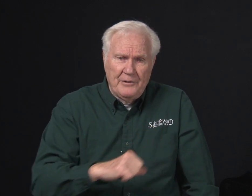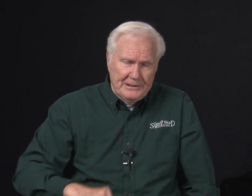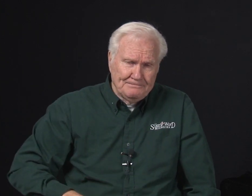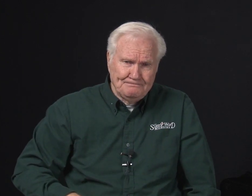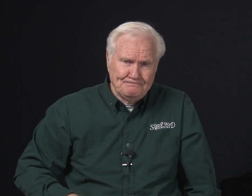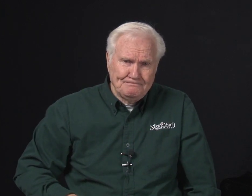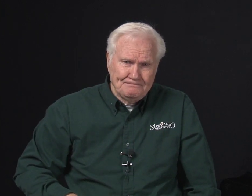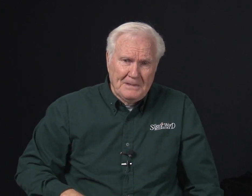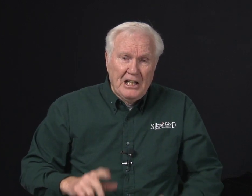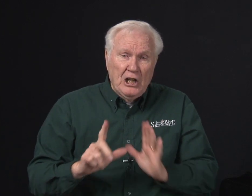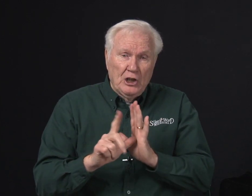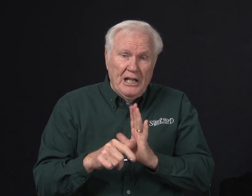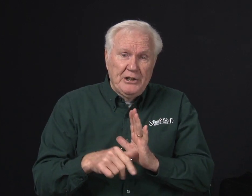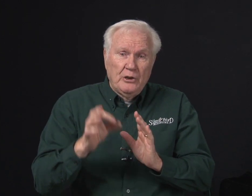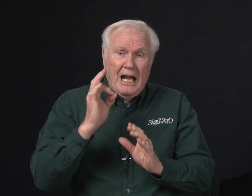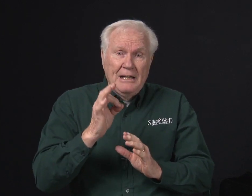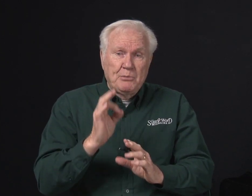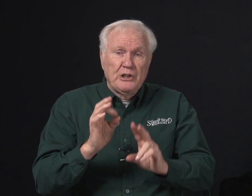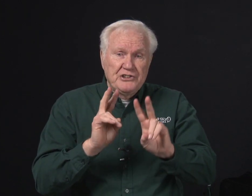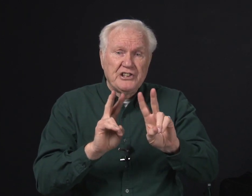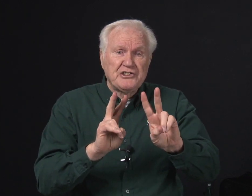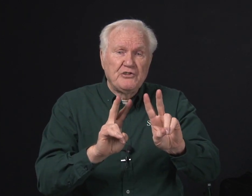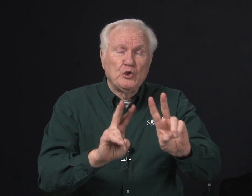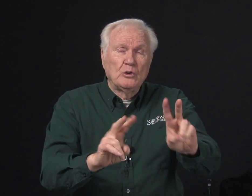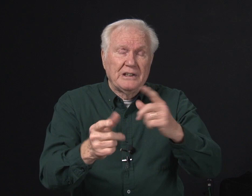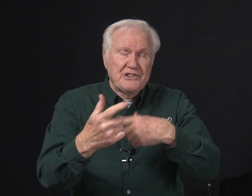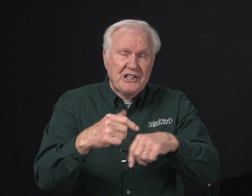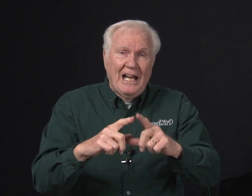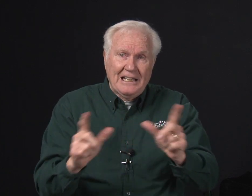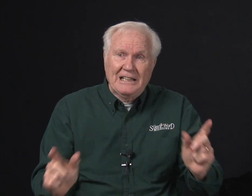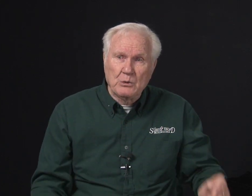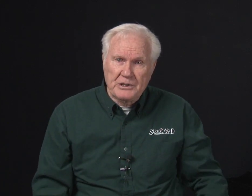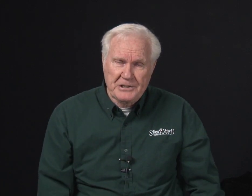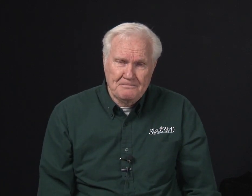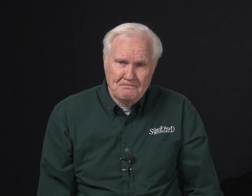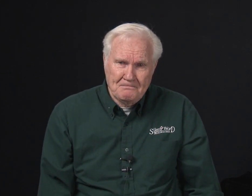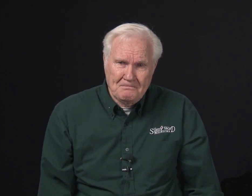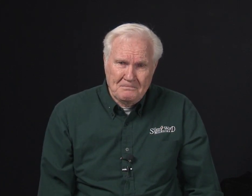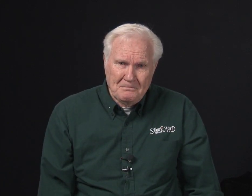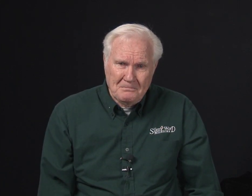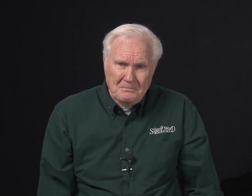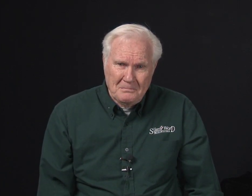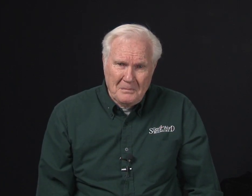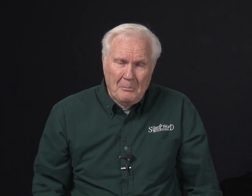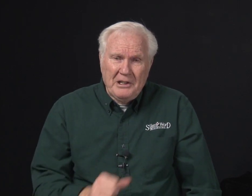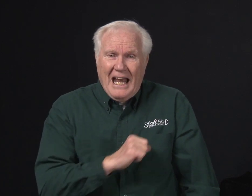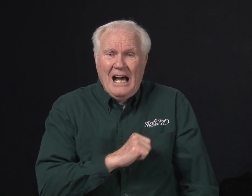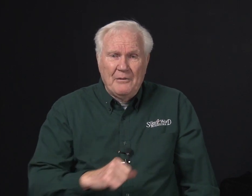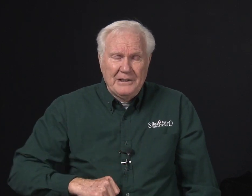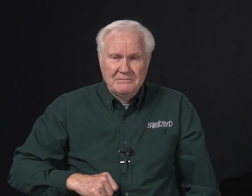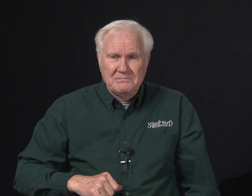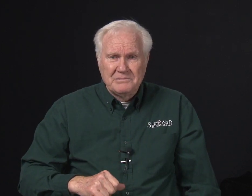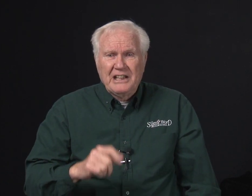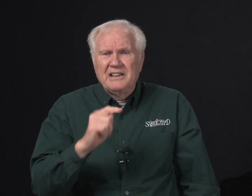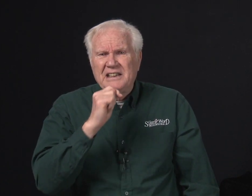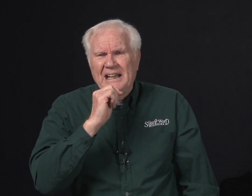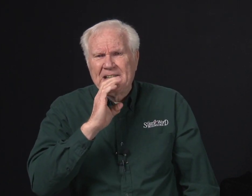Alvin. Later, I preached his funeral in sign language. But Alvin said, Ted